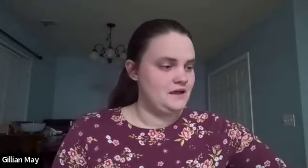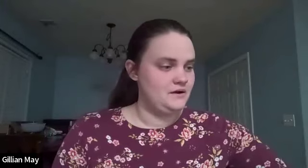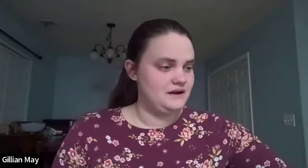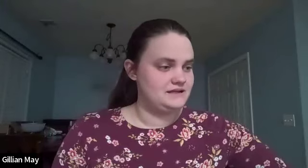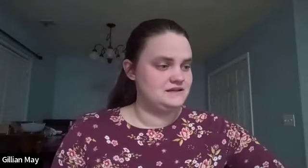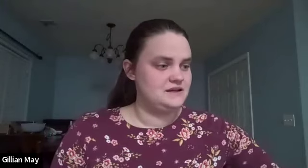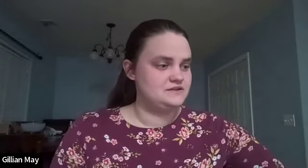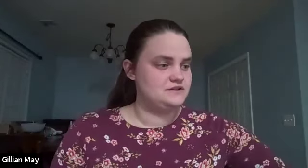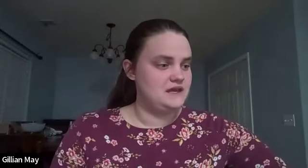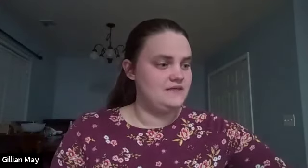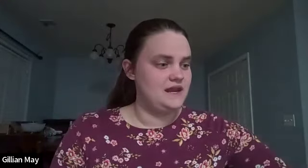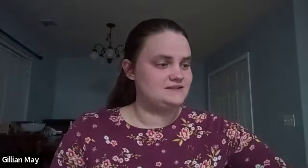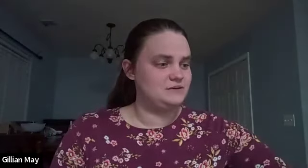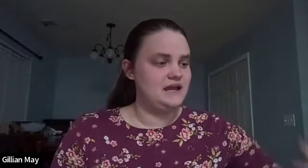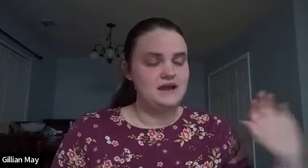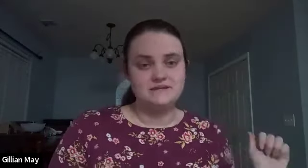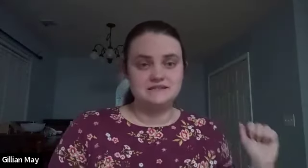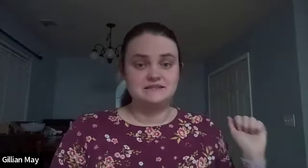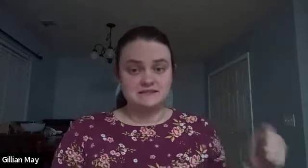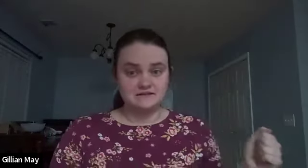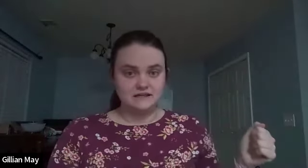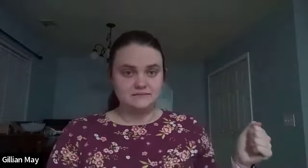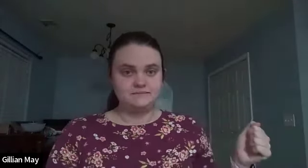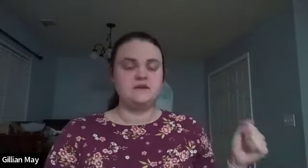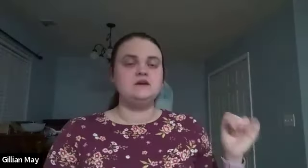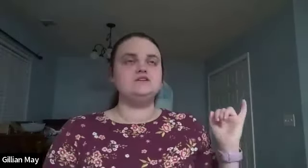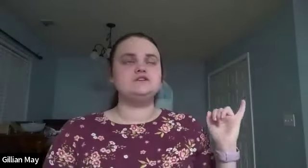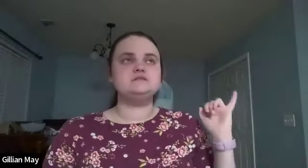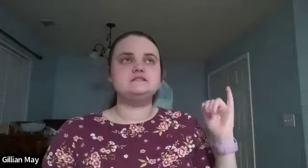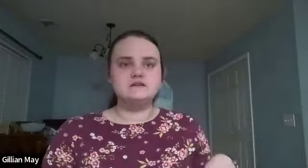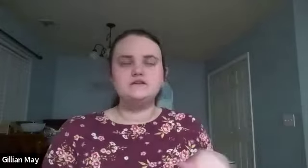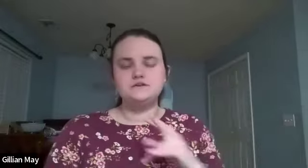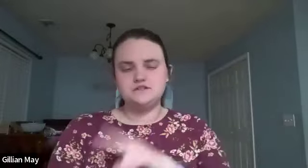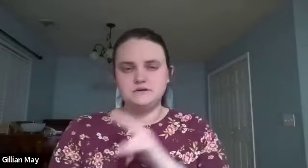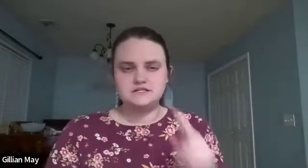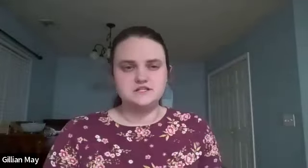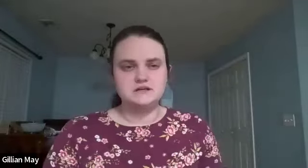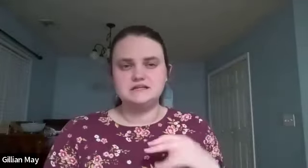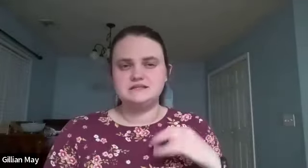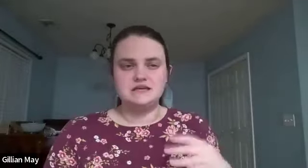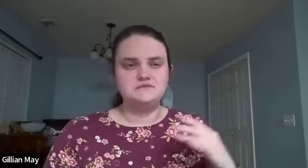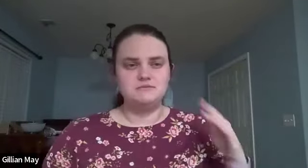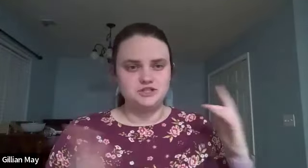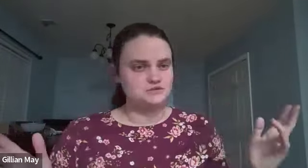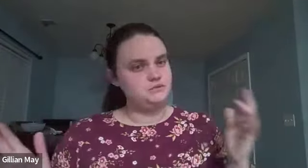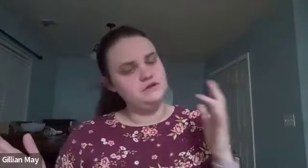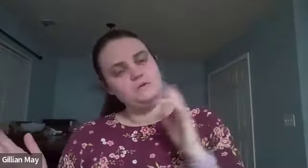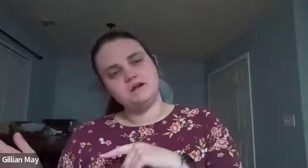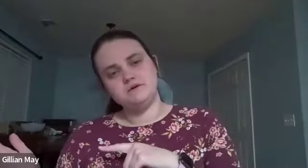All right. So then the next one I have is silly. So silly, there are two ways to do it. It's the same thing, but just either one could be with